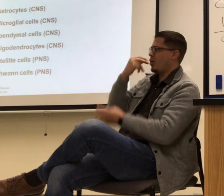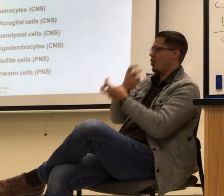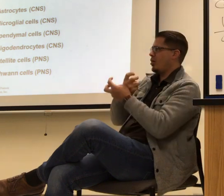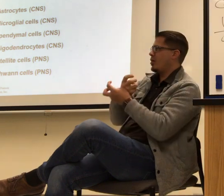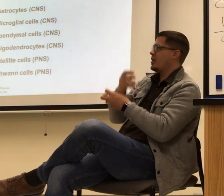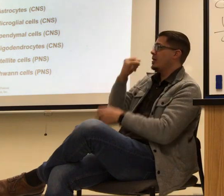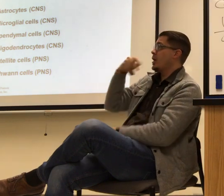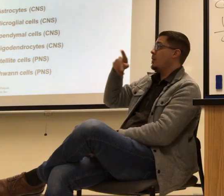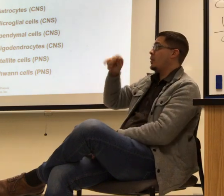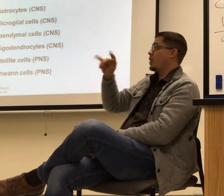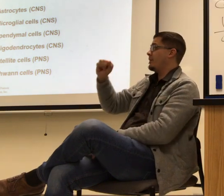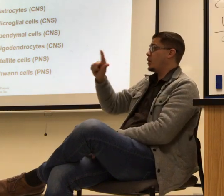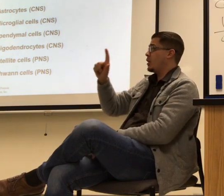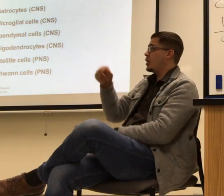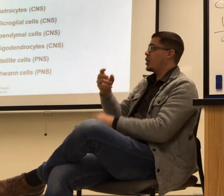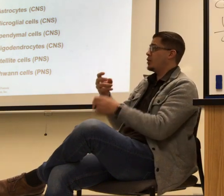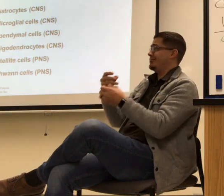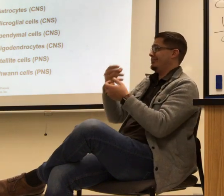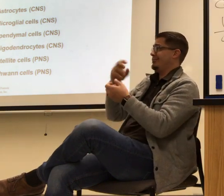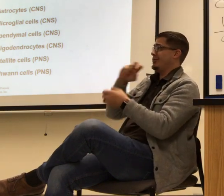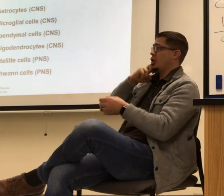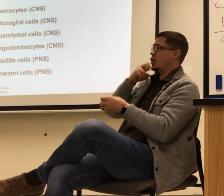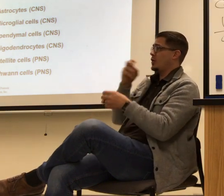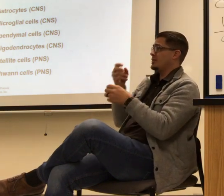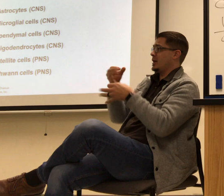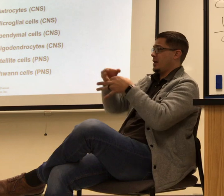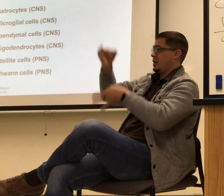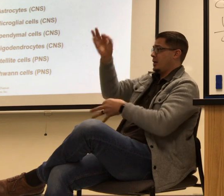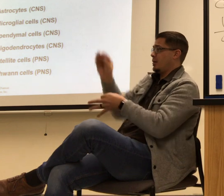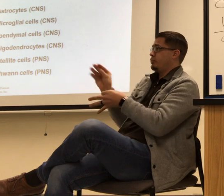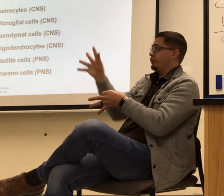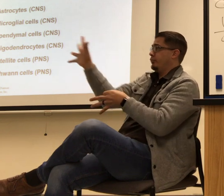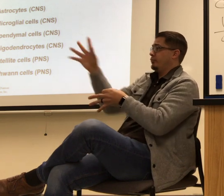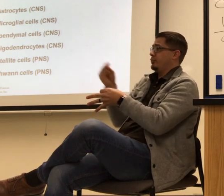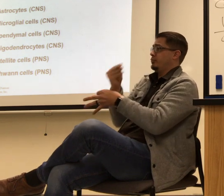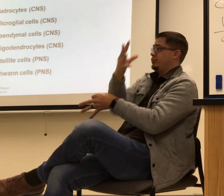nervous system, those nerves are outside those bony cases. That's what we said the last time.